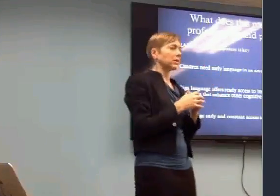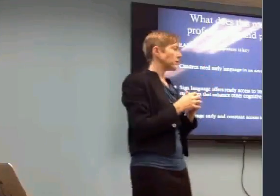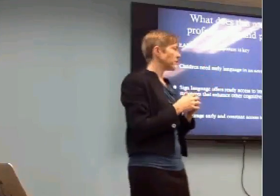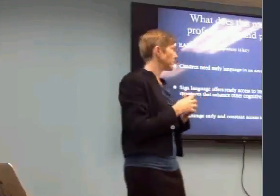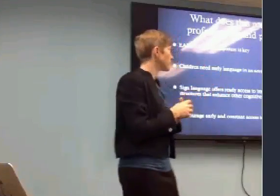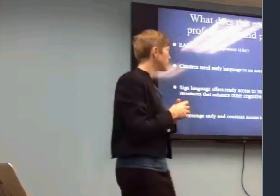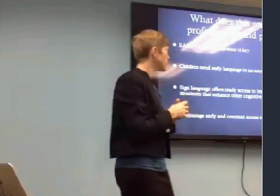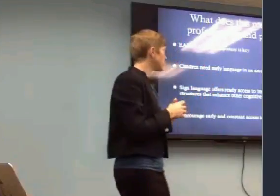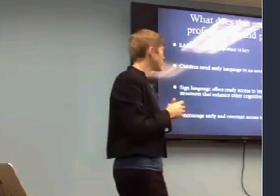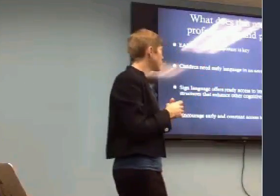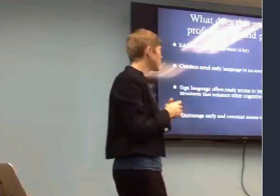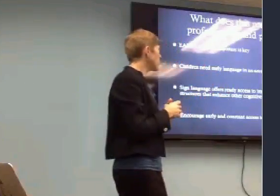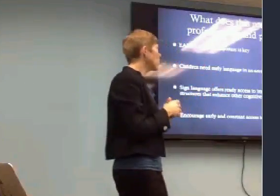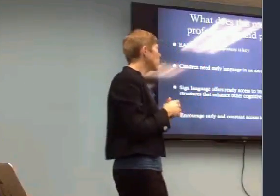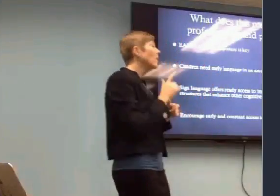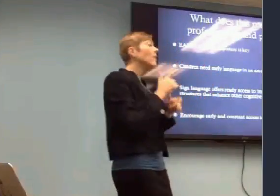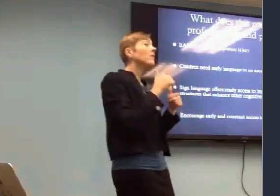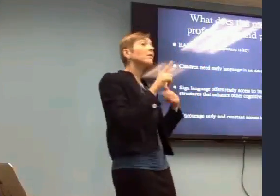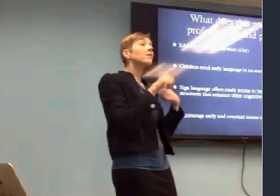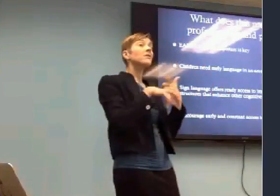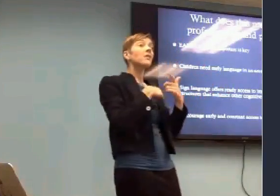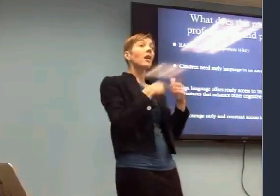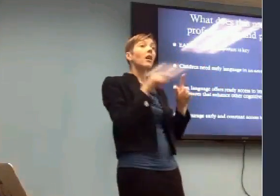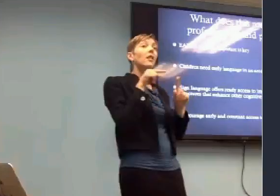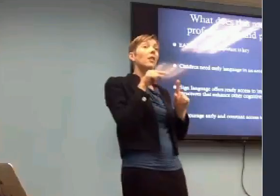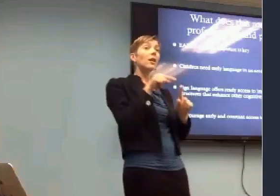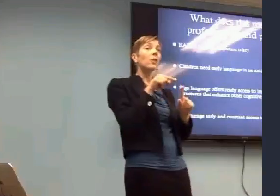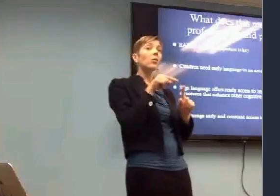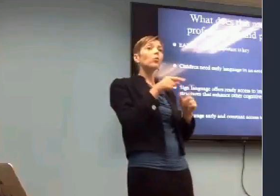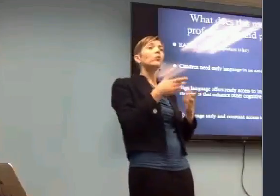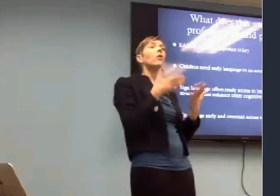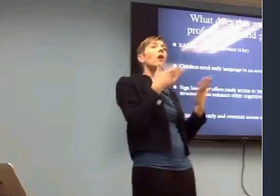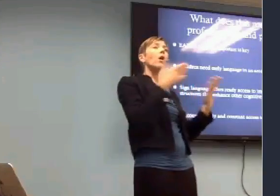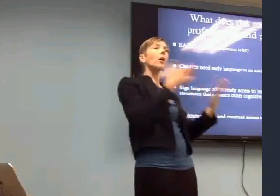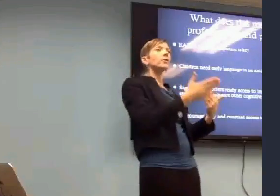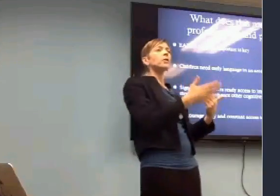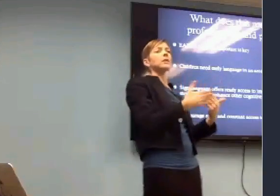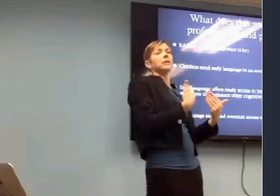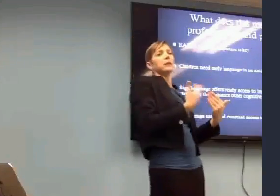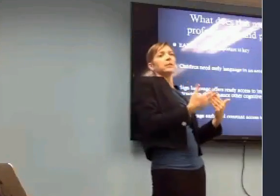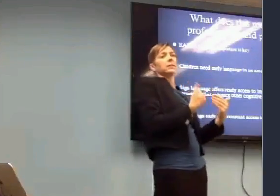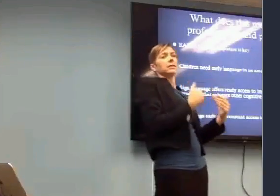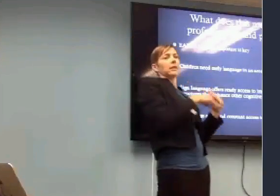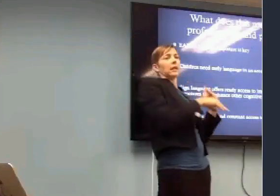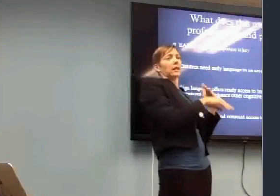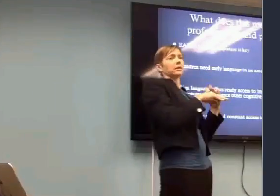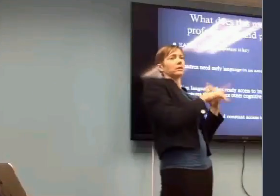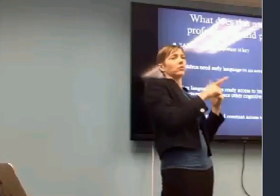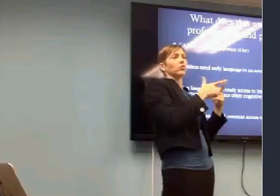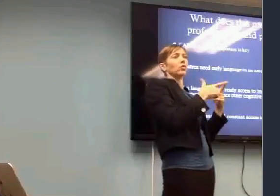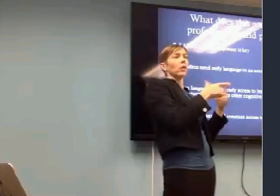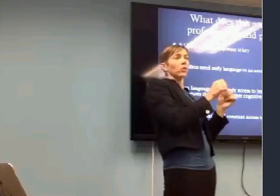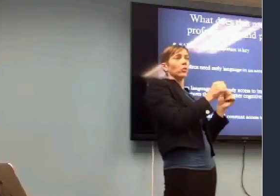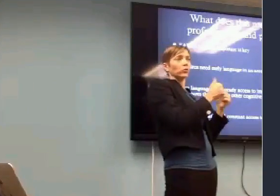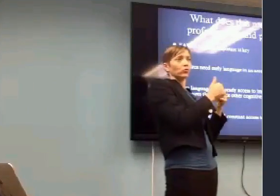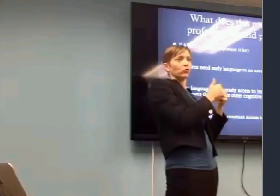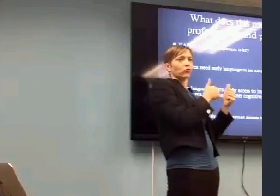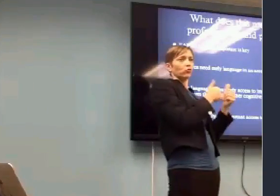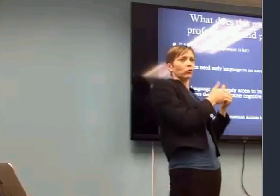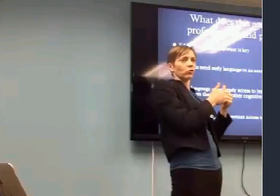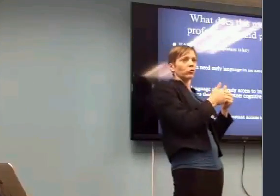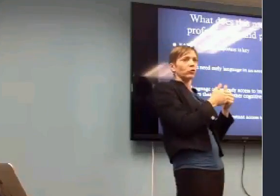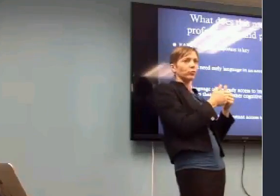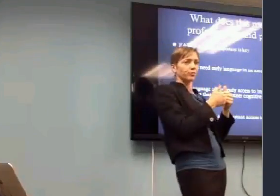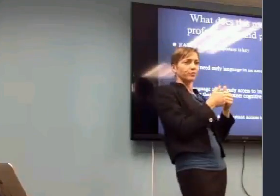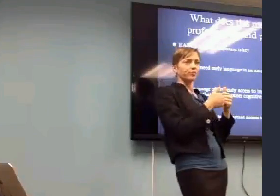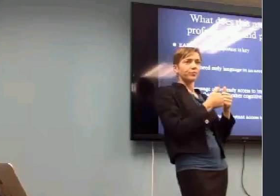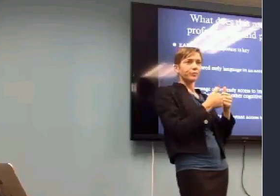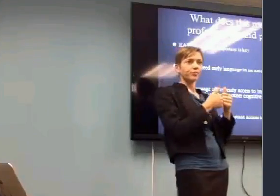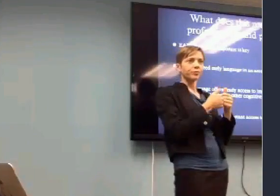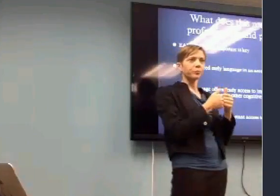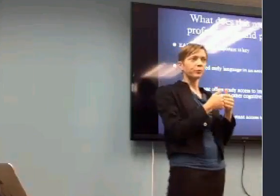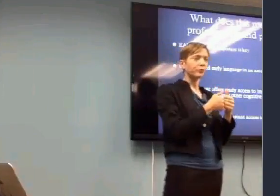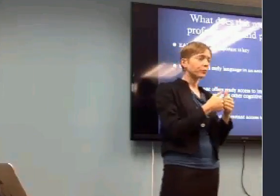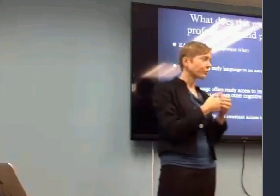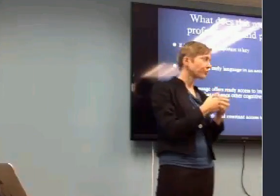modality, that we need to prevent delays, and that sign language offers that ready access to these